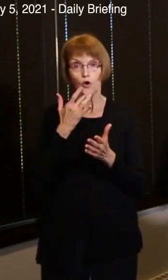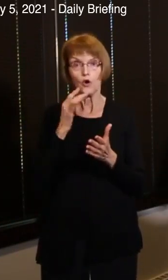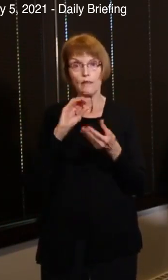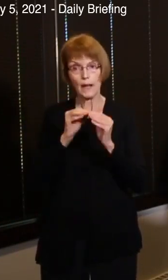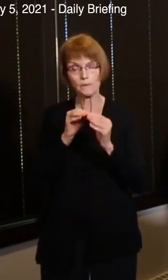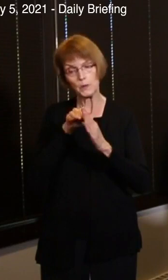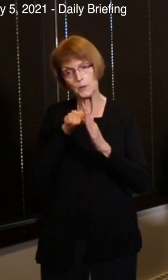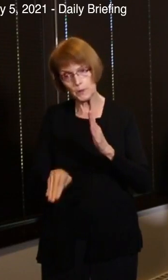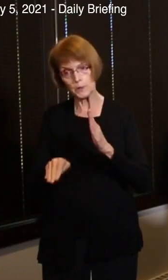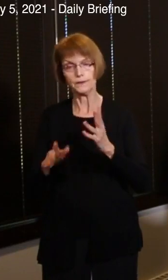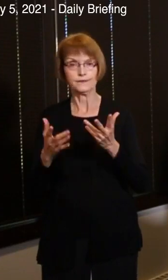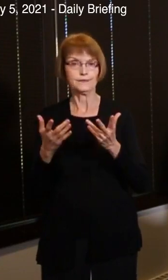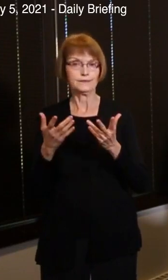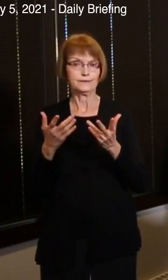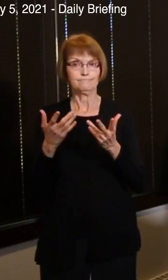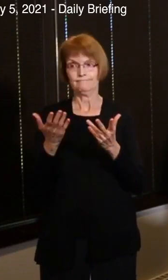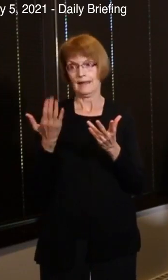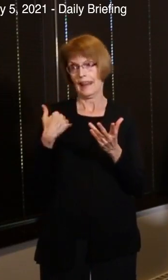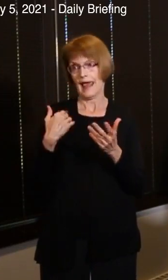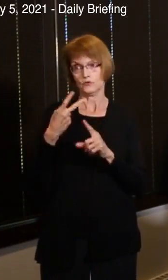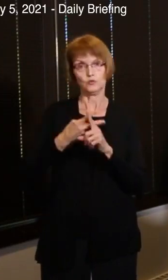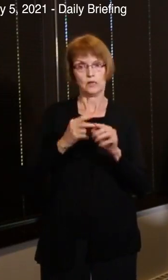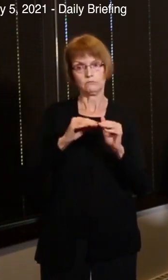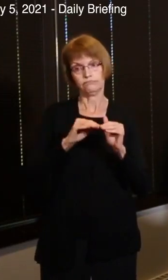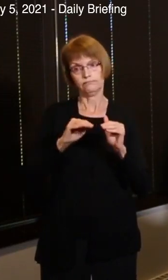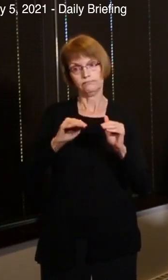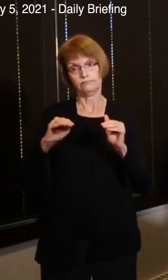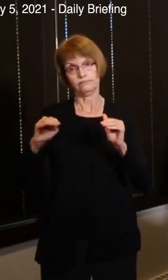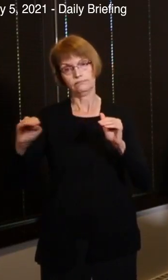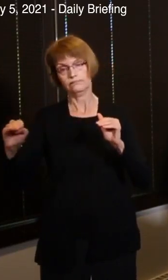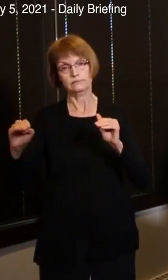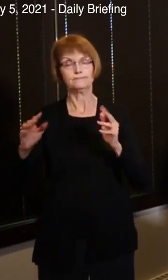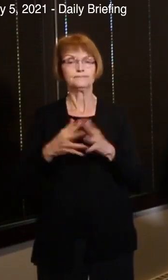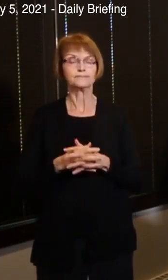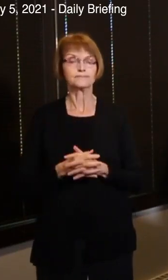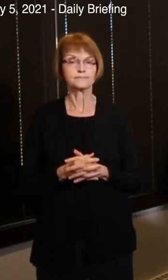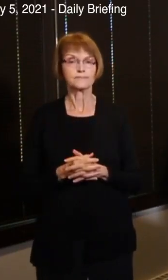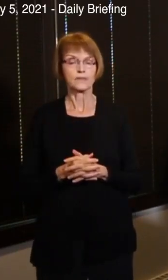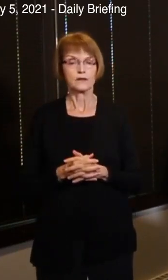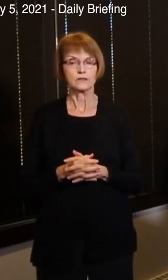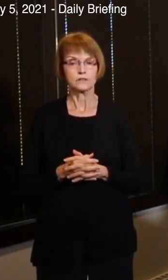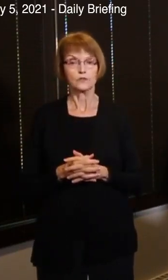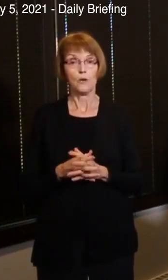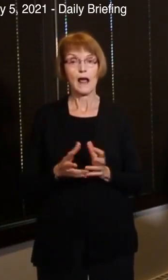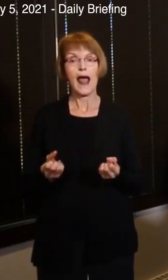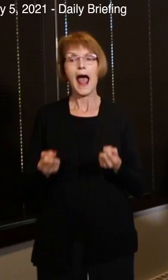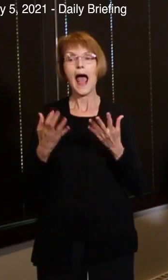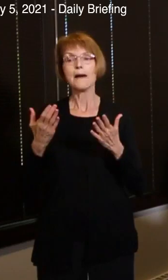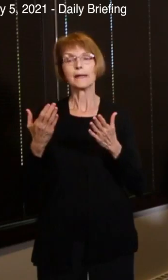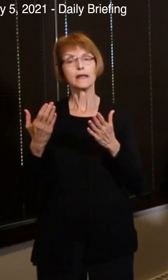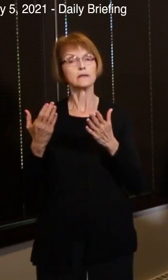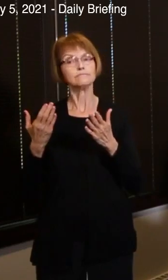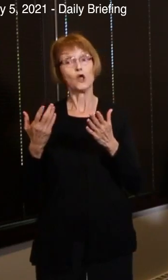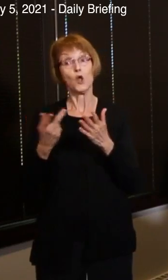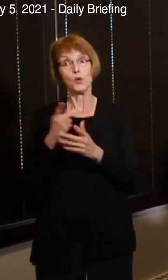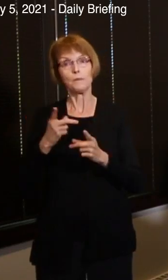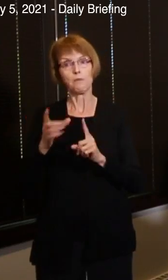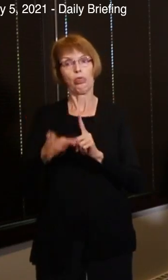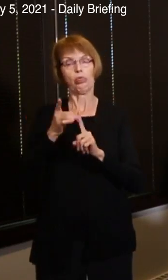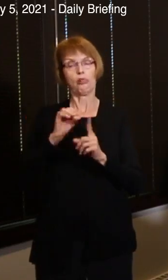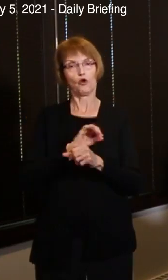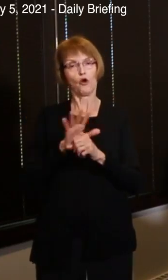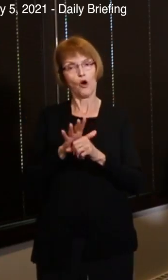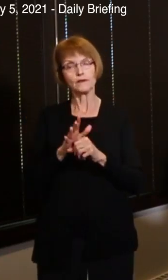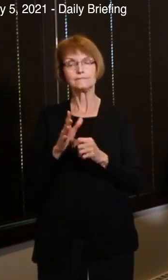too, where we're stalled out for the last 2 months. Our prevalence of new cases is holding steady at around 2